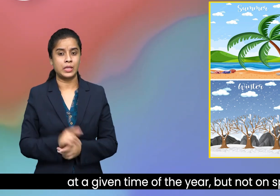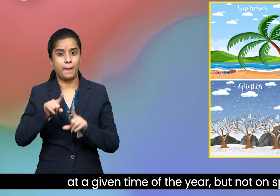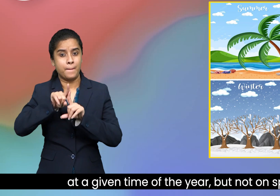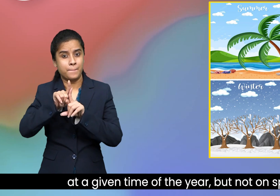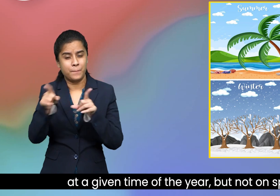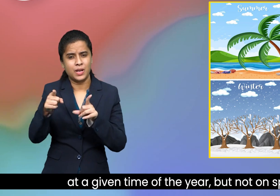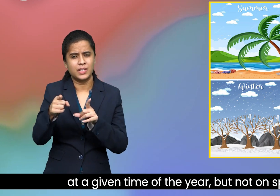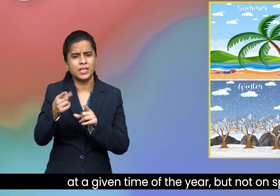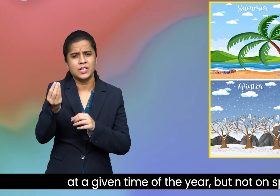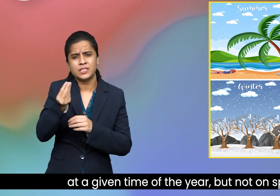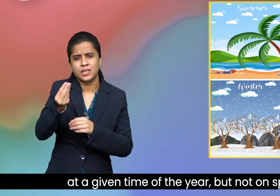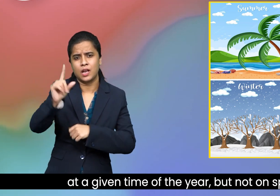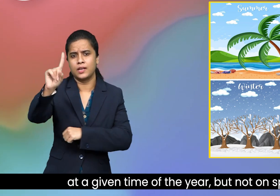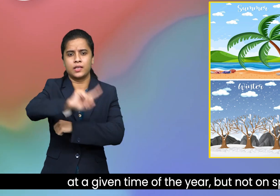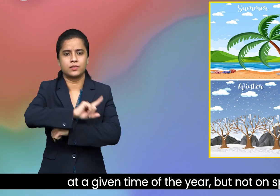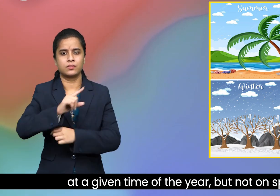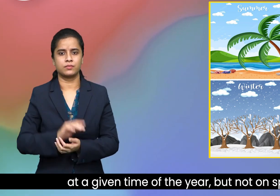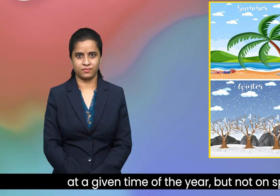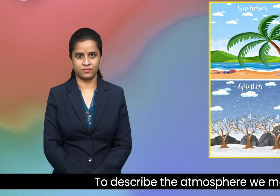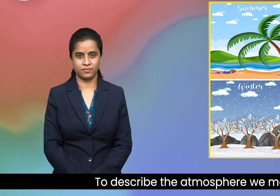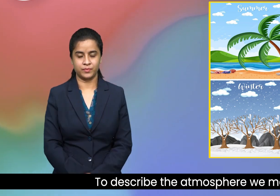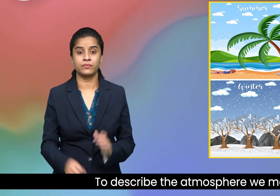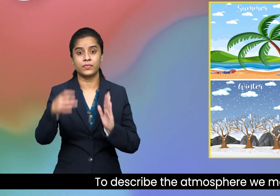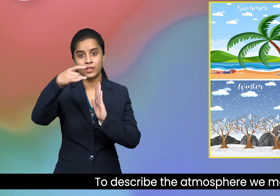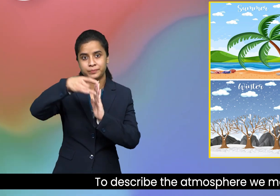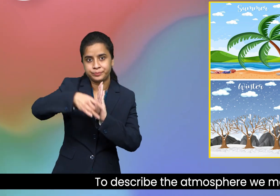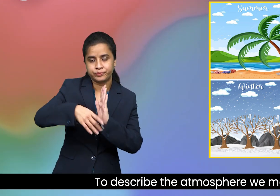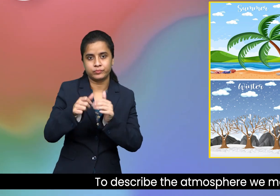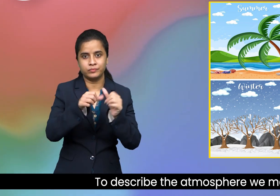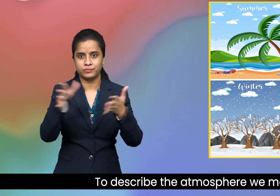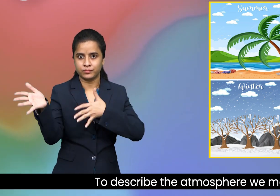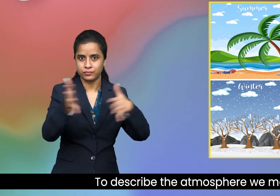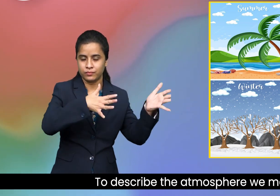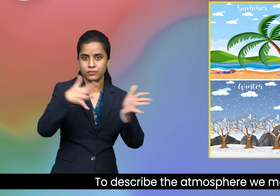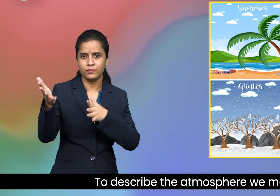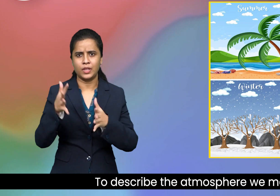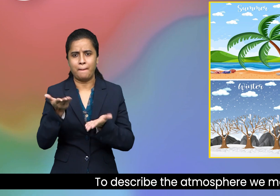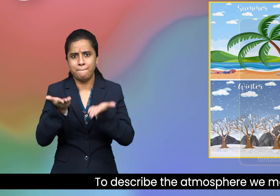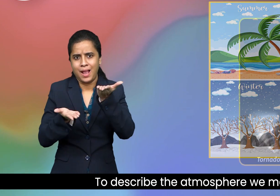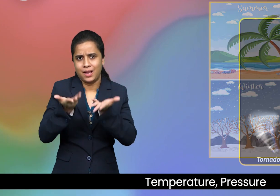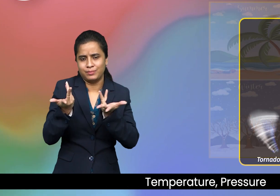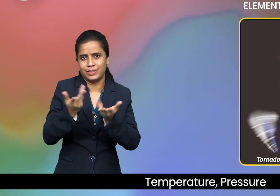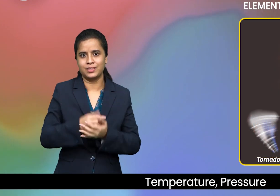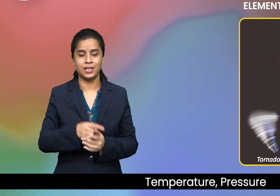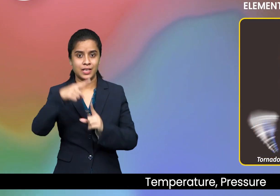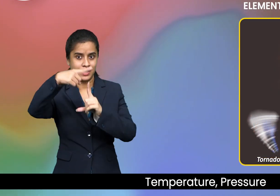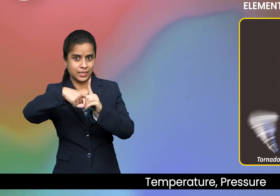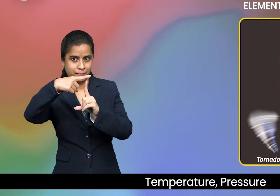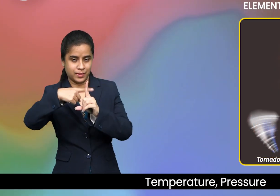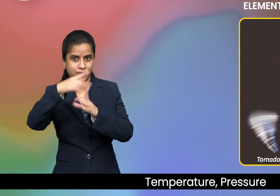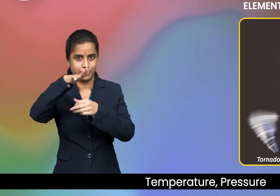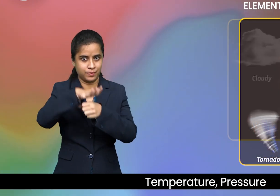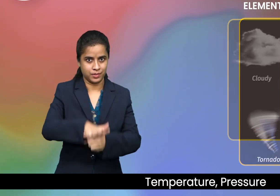not on specific days. To describe the atmosphere, we measure temperature,